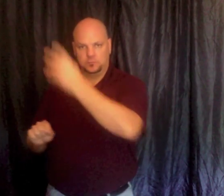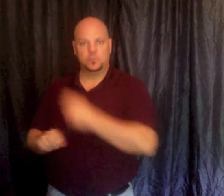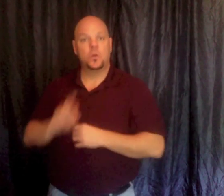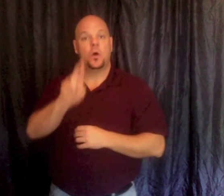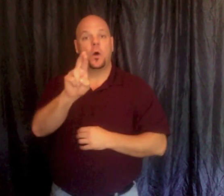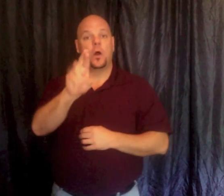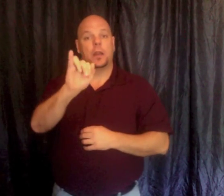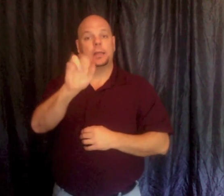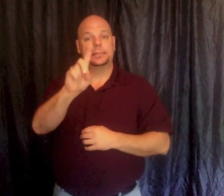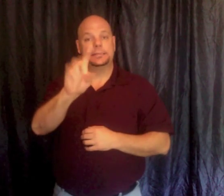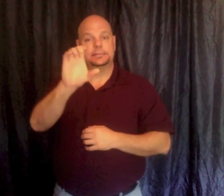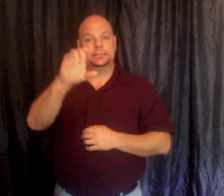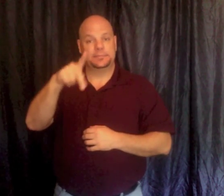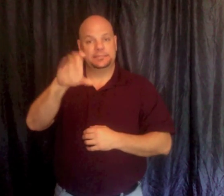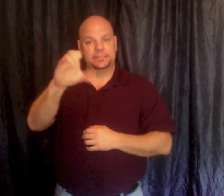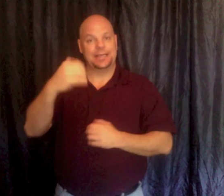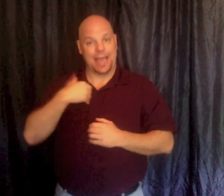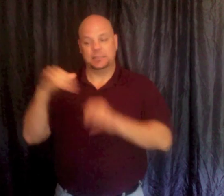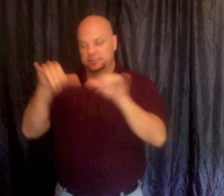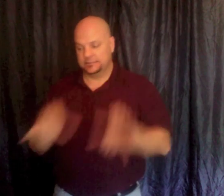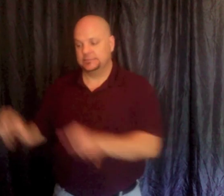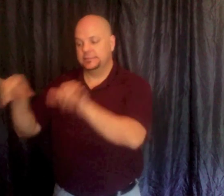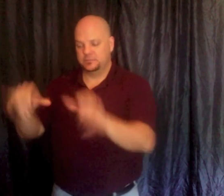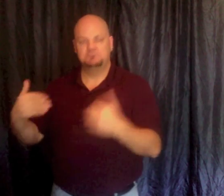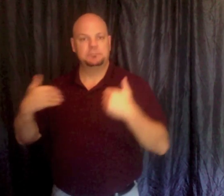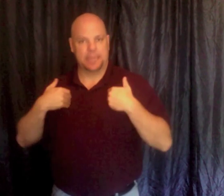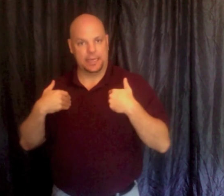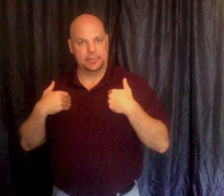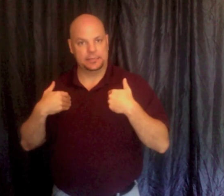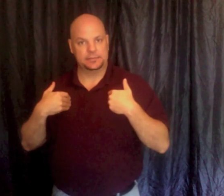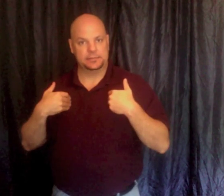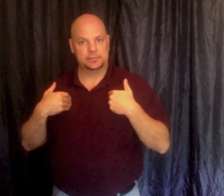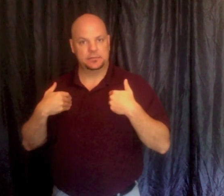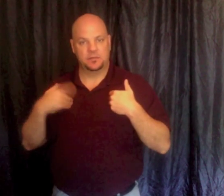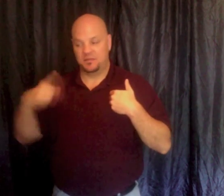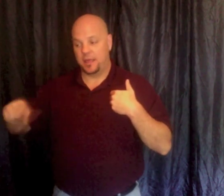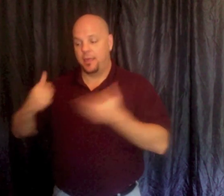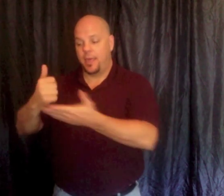has standards, and it has standards helping me how to